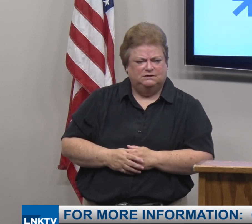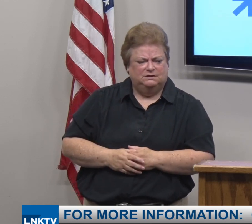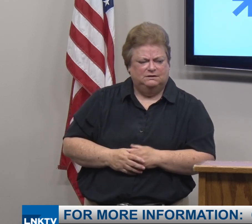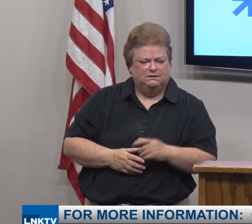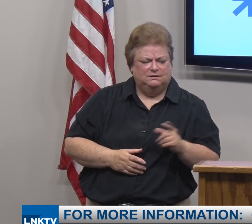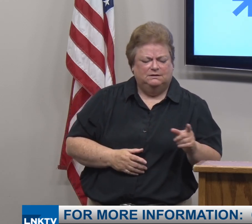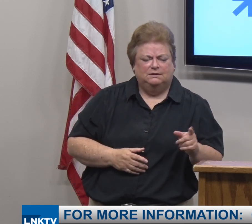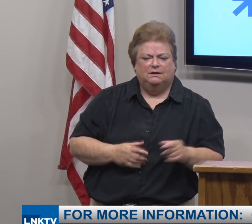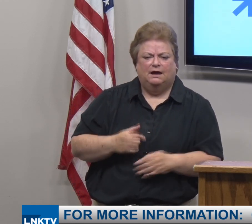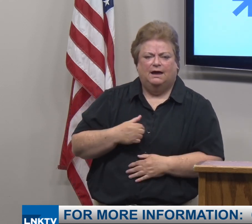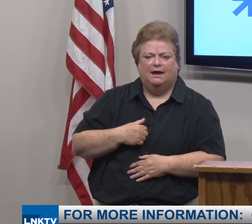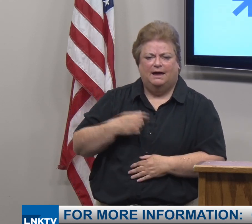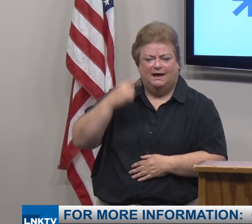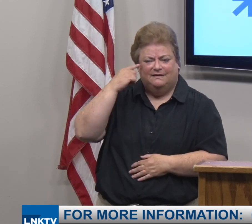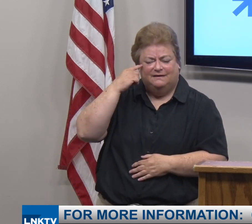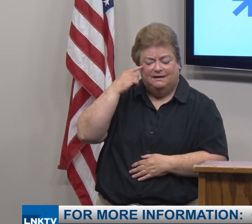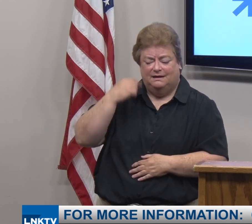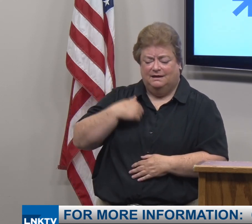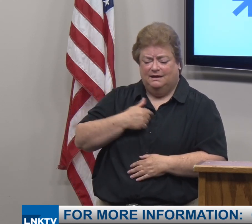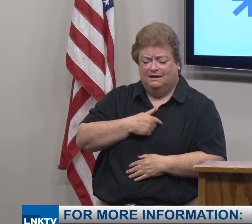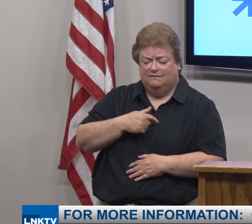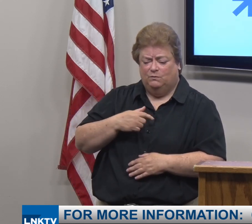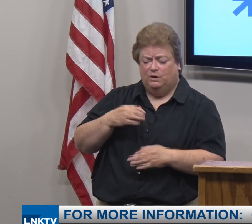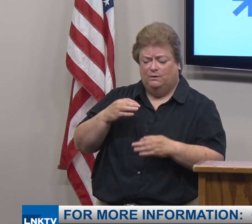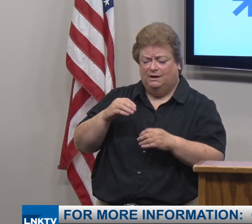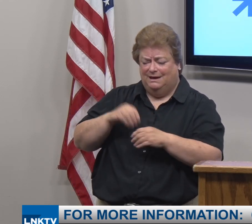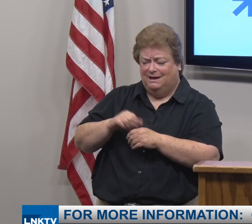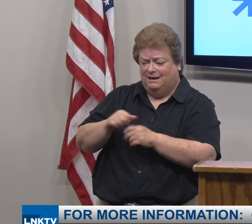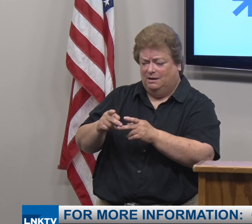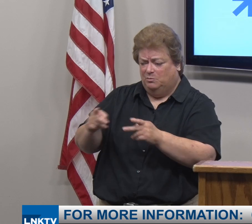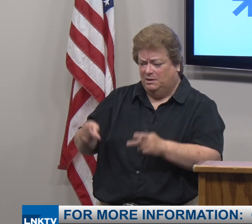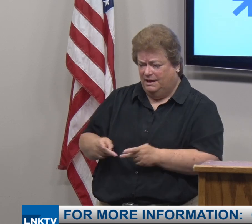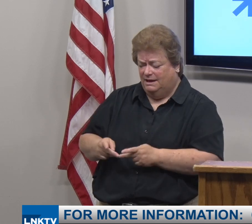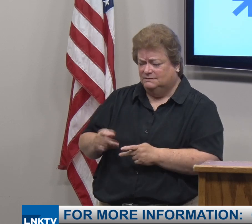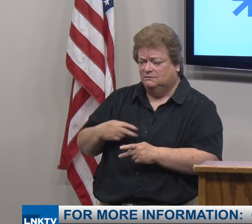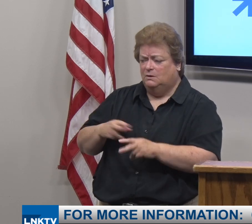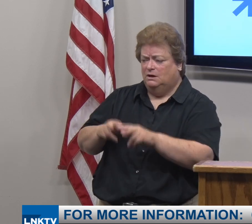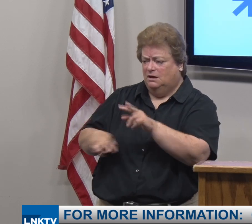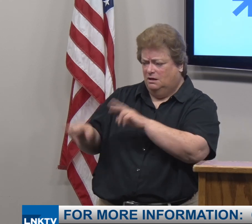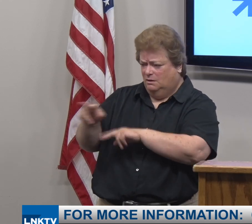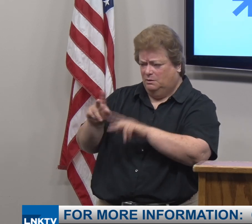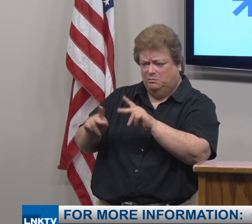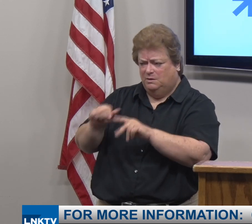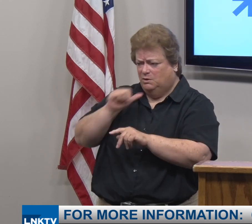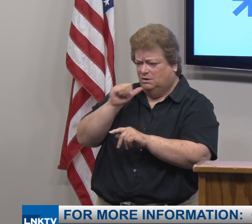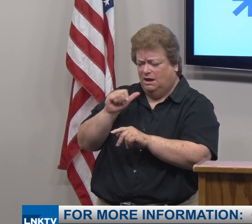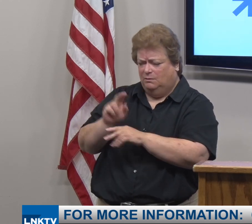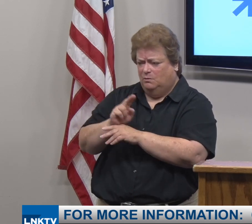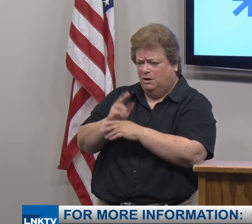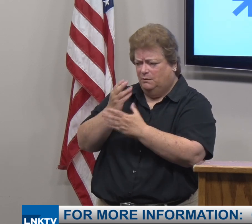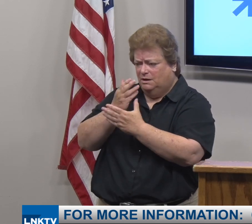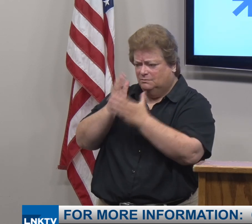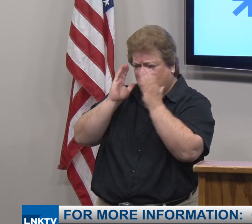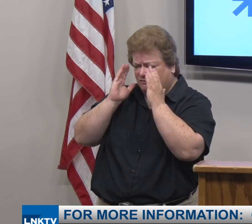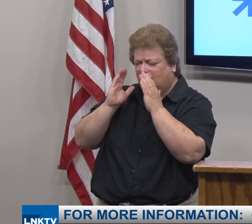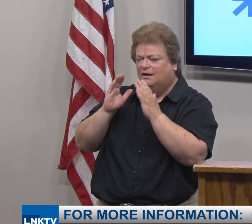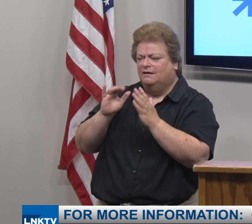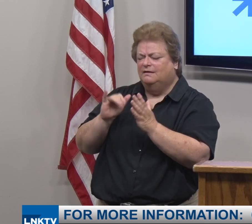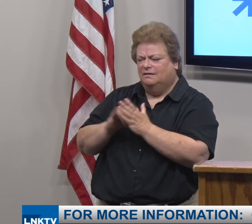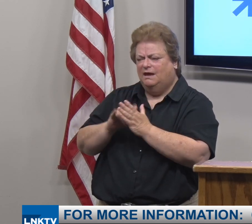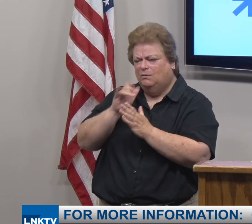think if we were in a place doing surveillance and nobody was wearing a mask, that would be extremely